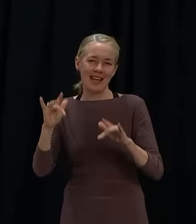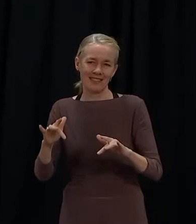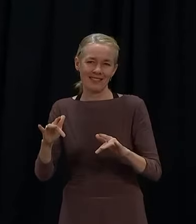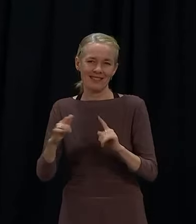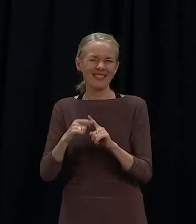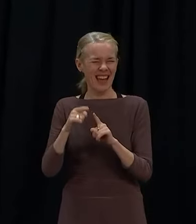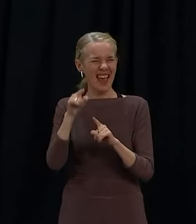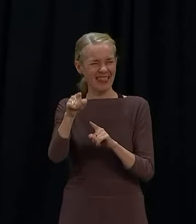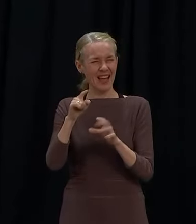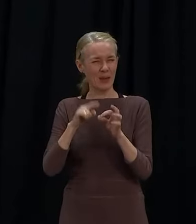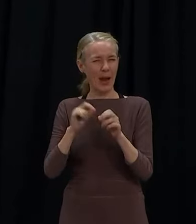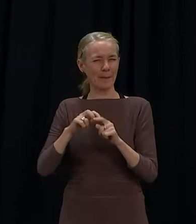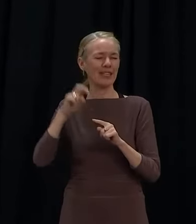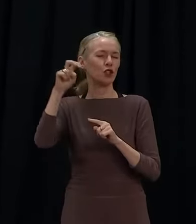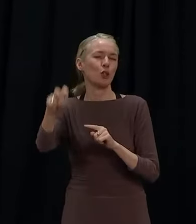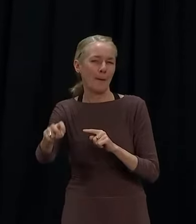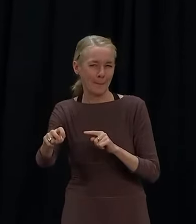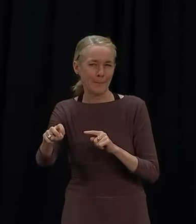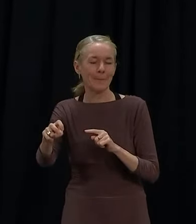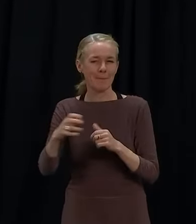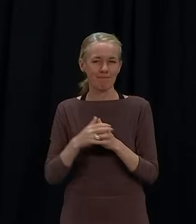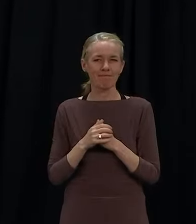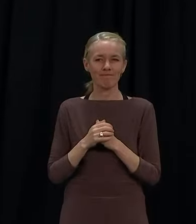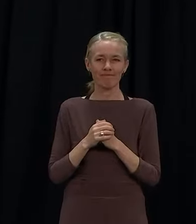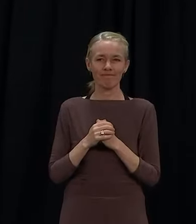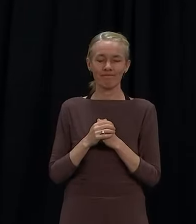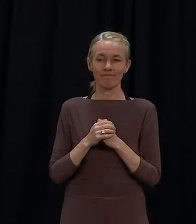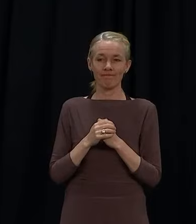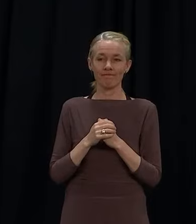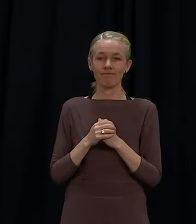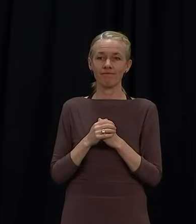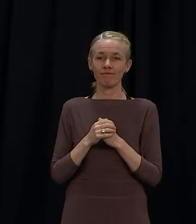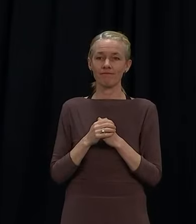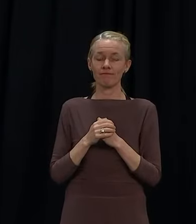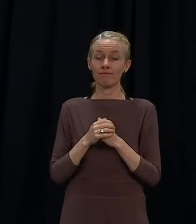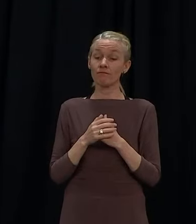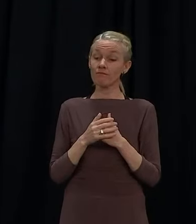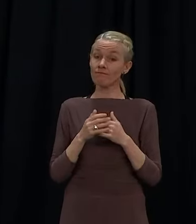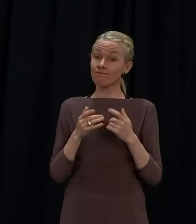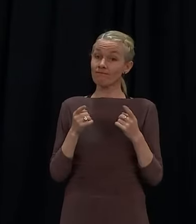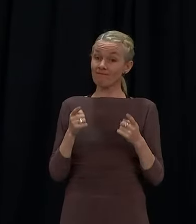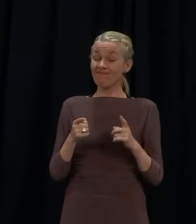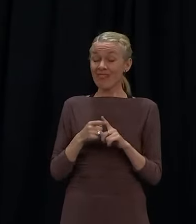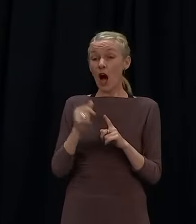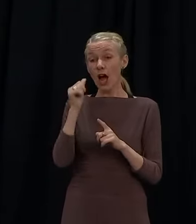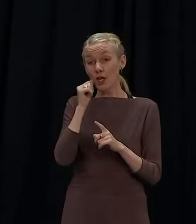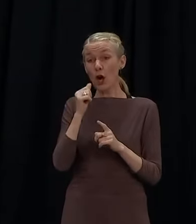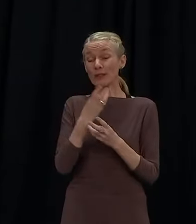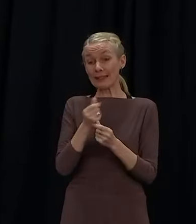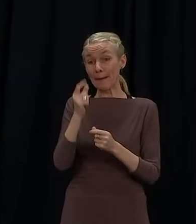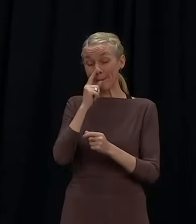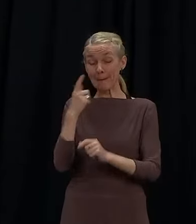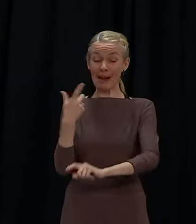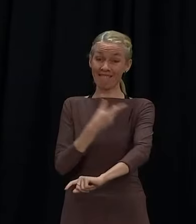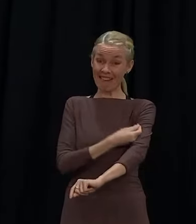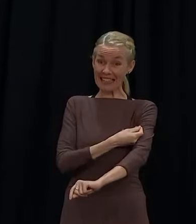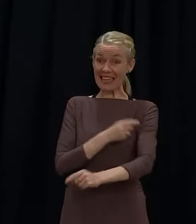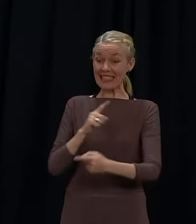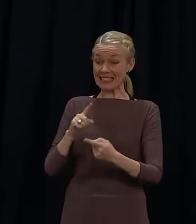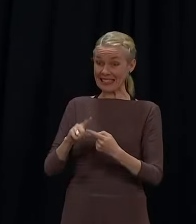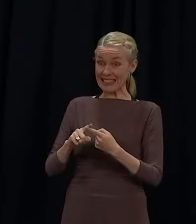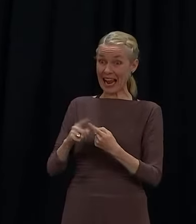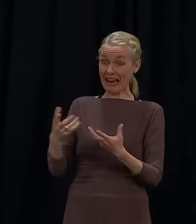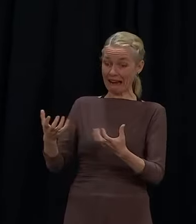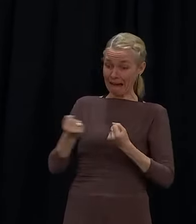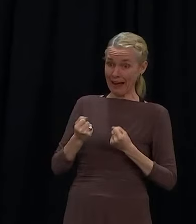too much about the movement and transmission under those conditions. And yes, while we do have what's called breakthrough transmission, which is not unexpected, you're